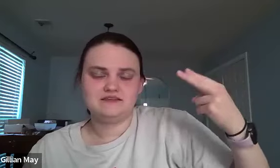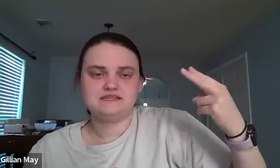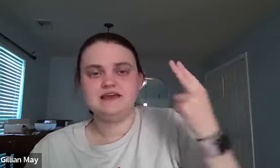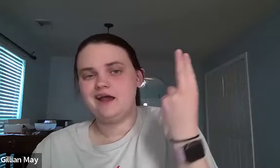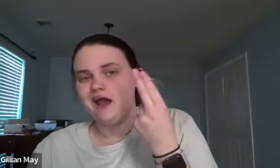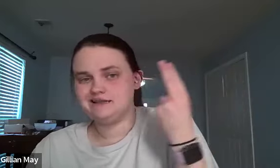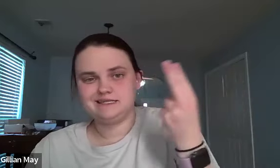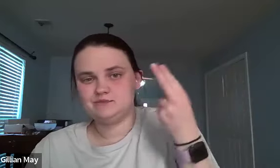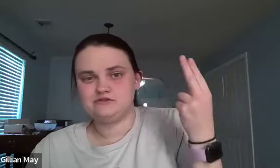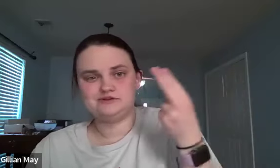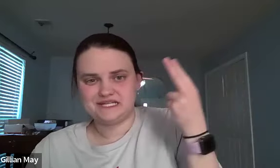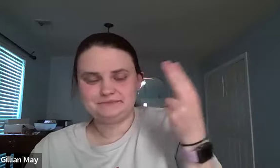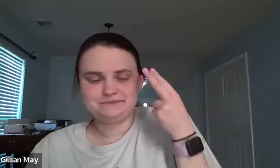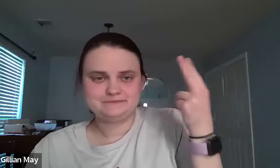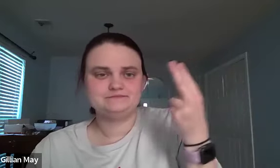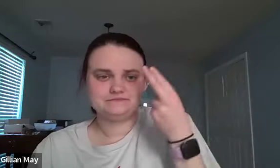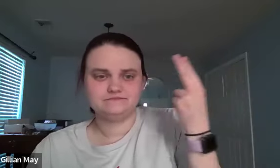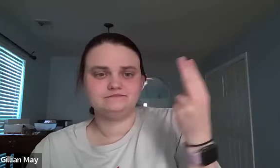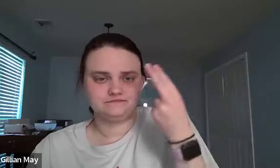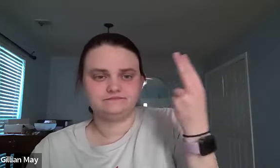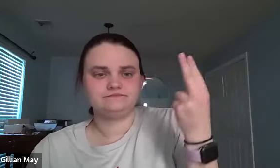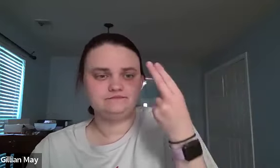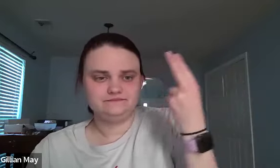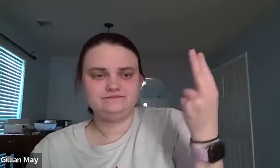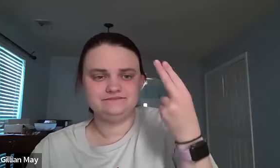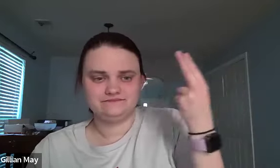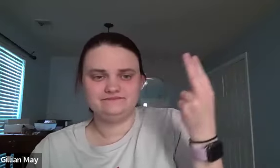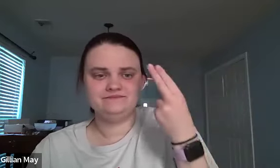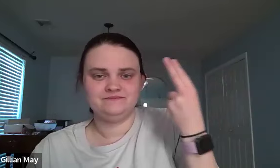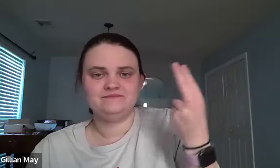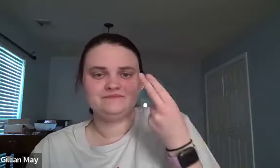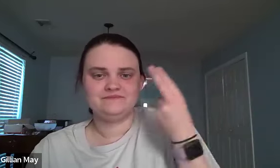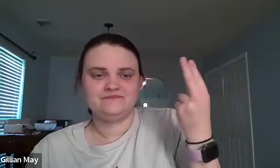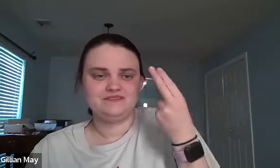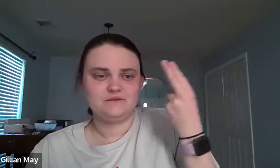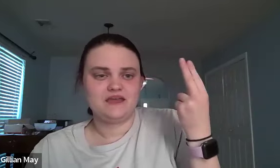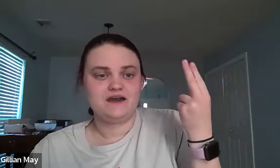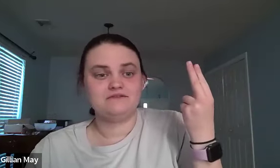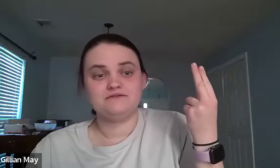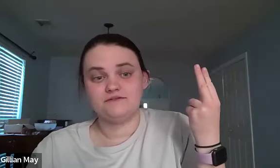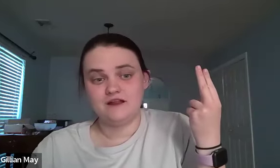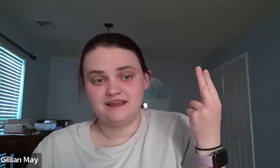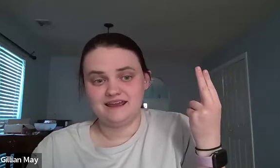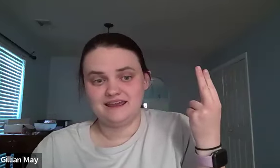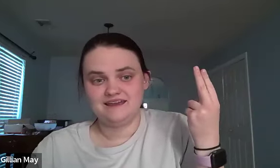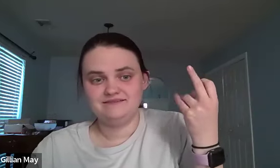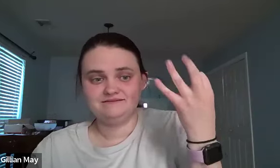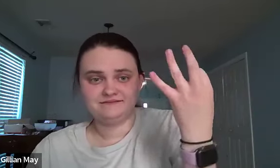this. I see more Thursday. Then we have Friday. Does